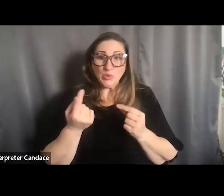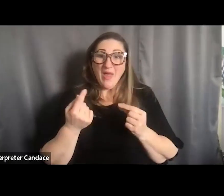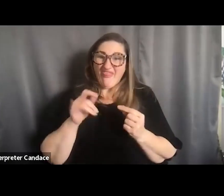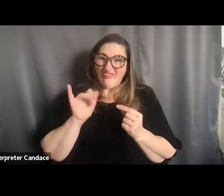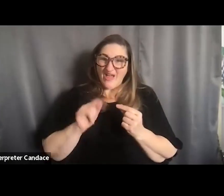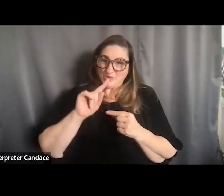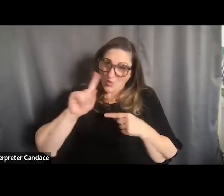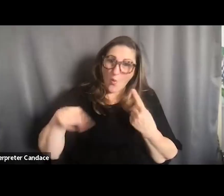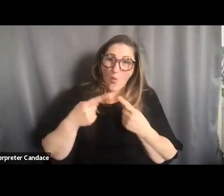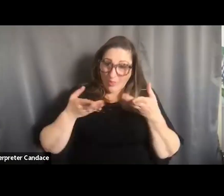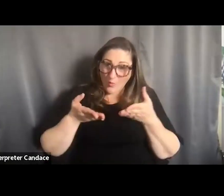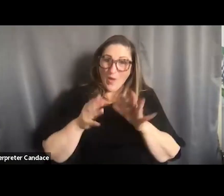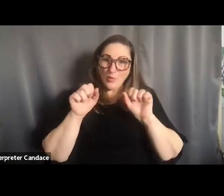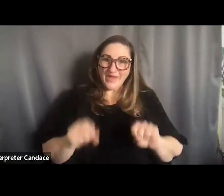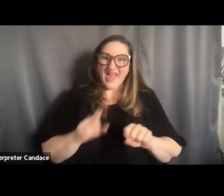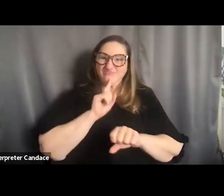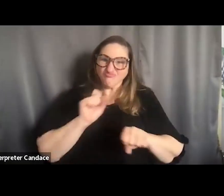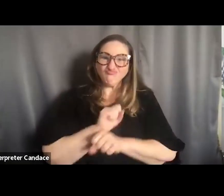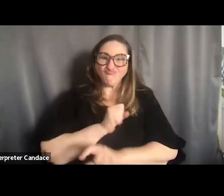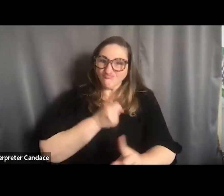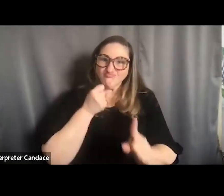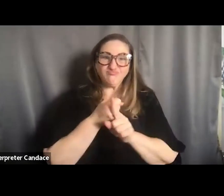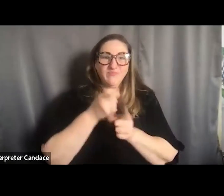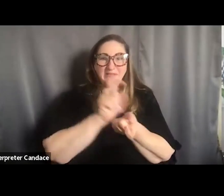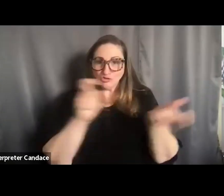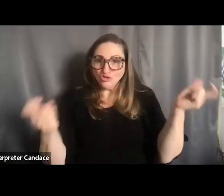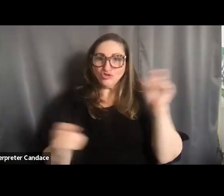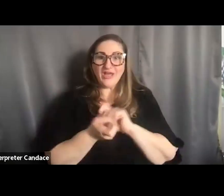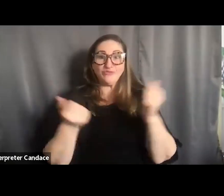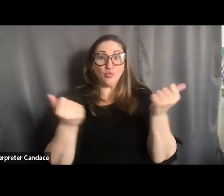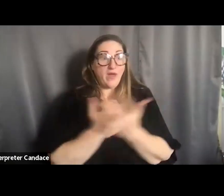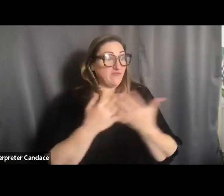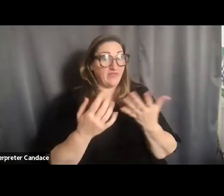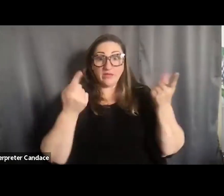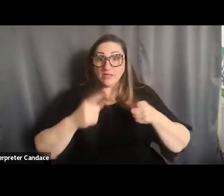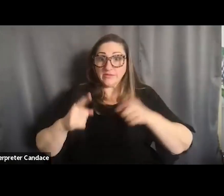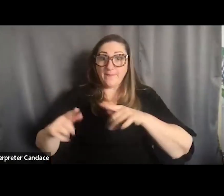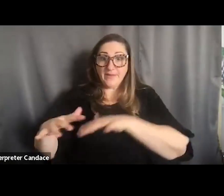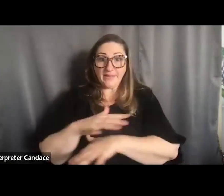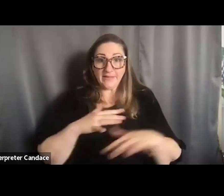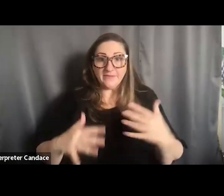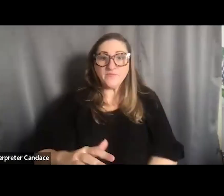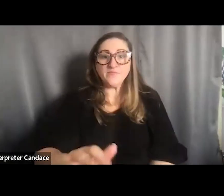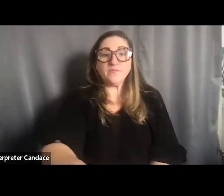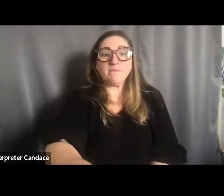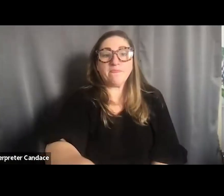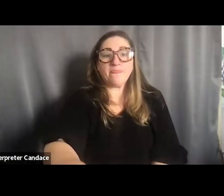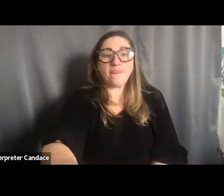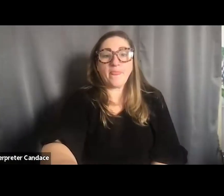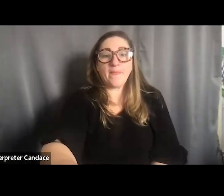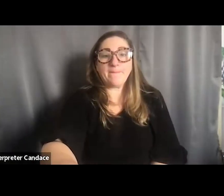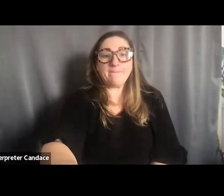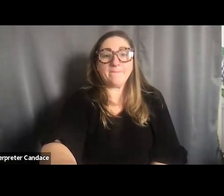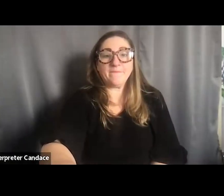change, the kind of change that Antuan was talking about. So when I think about organizing, it means putting things on